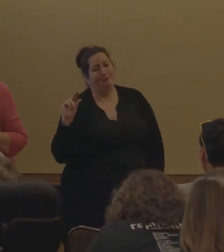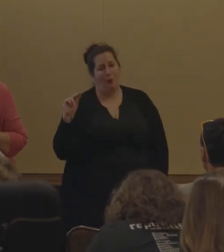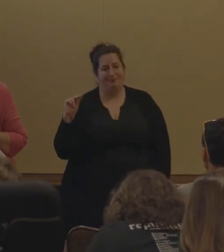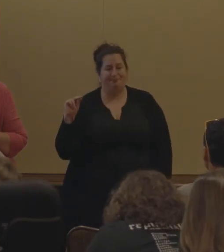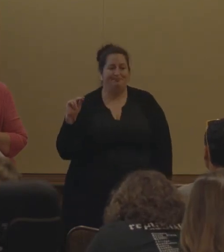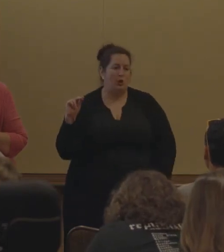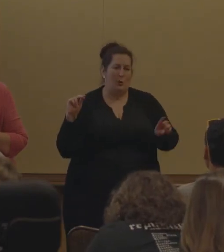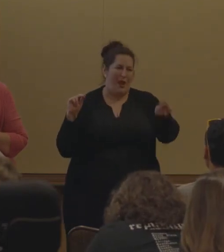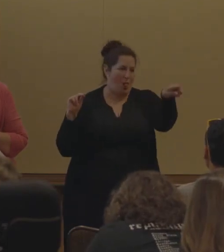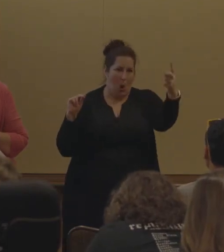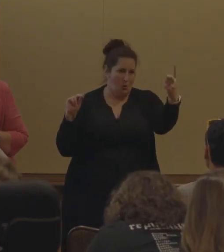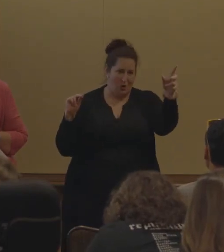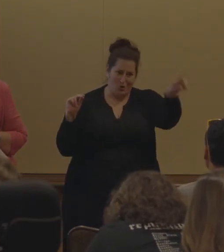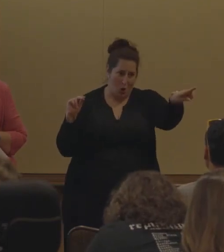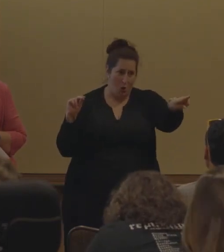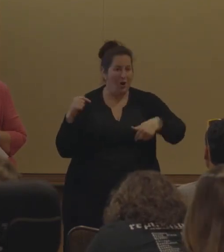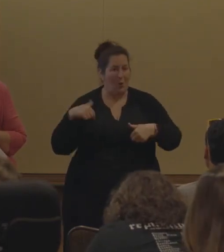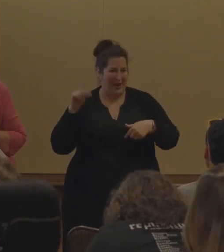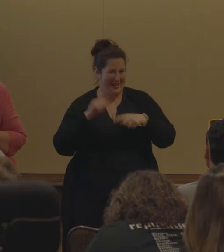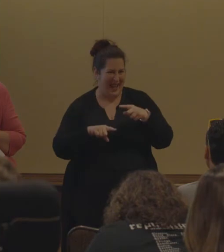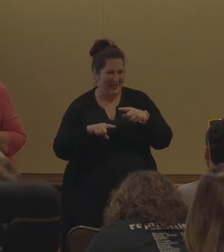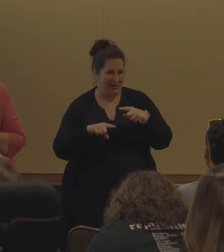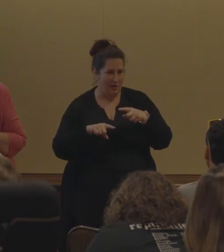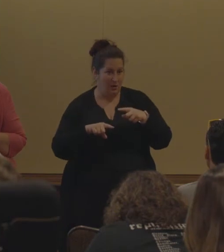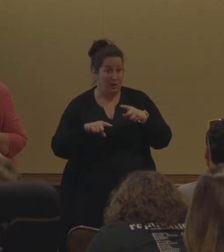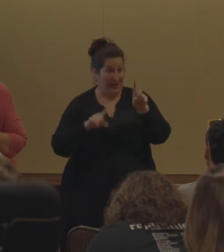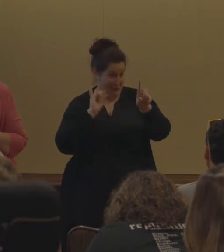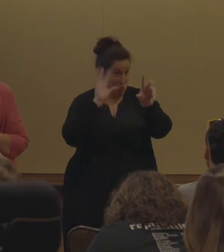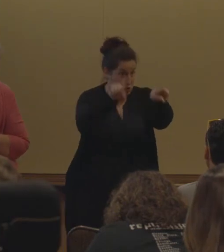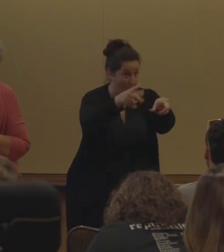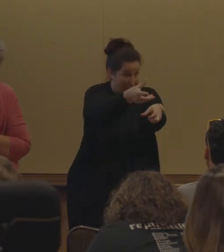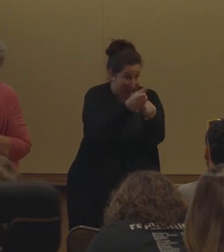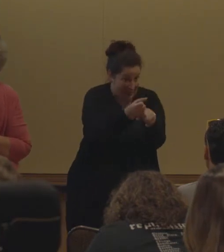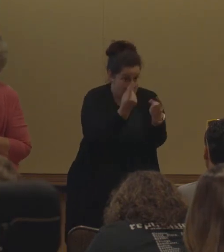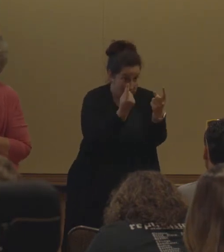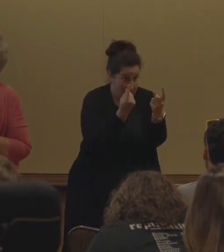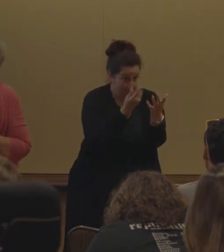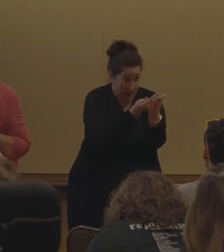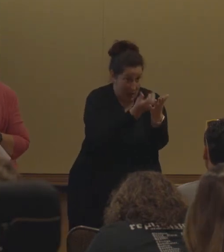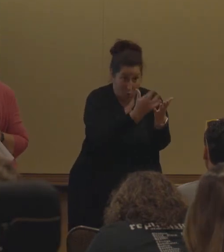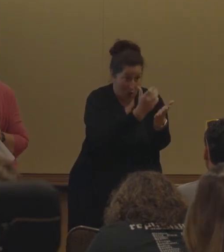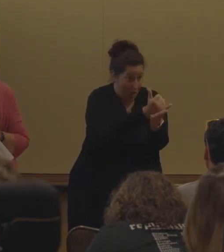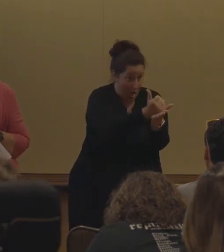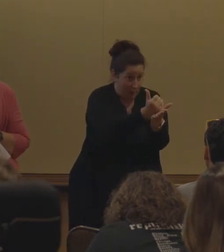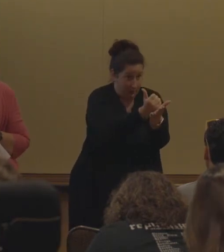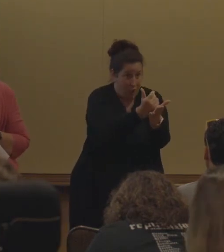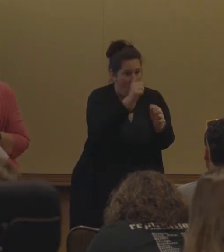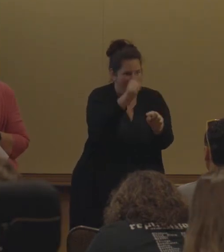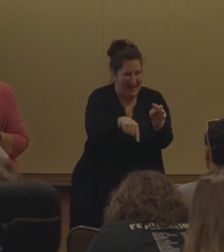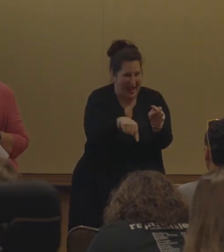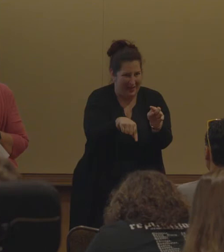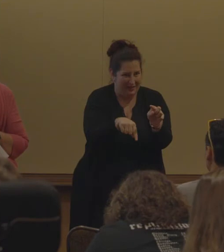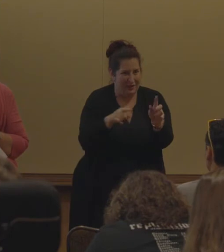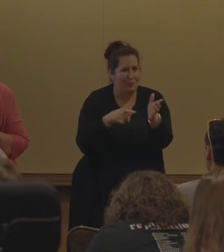No, anything that, basically we can't retroactively pay for things. This is why I talked about the individual plan for employment. That